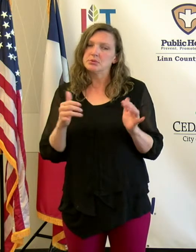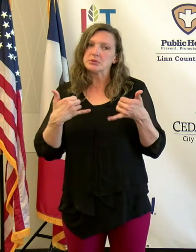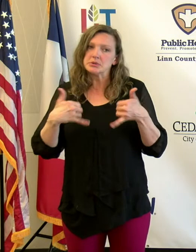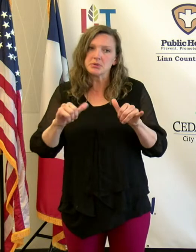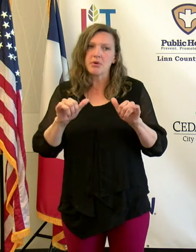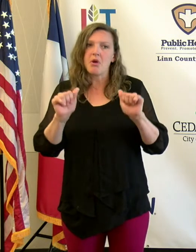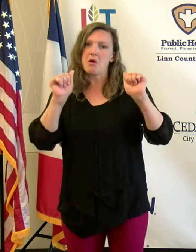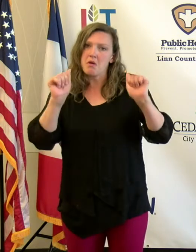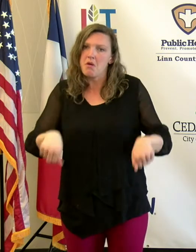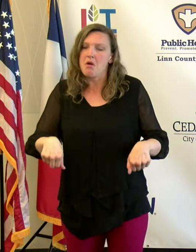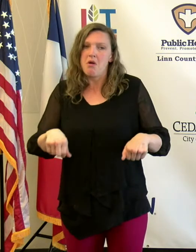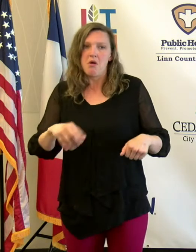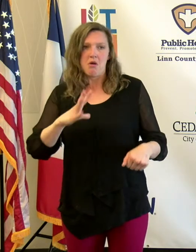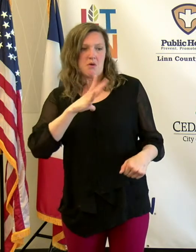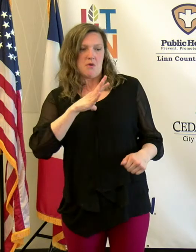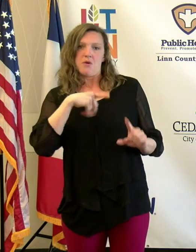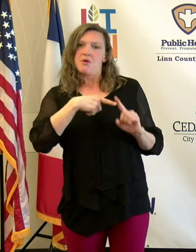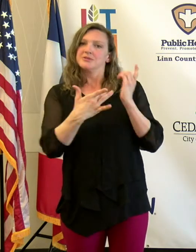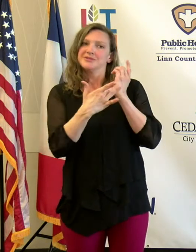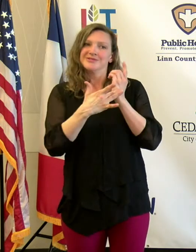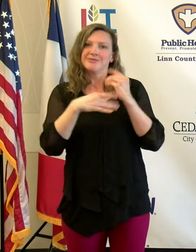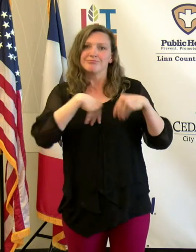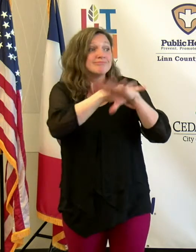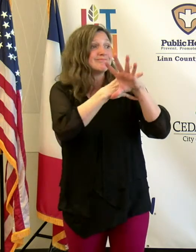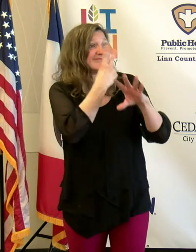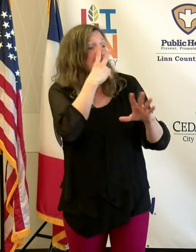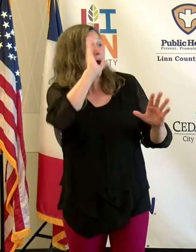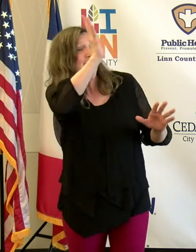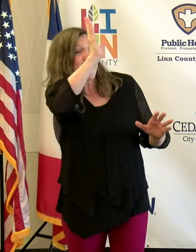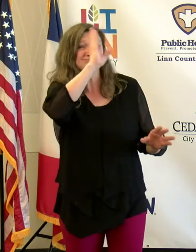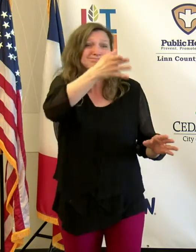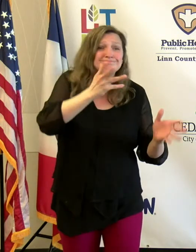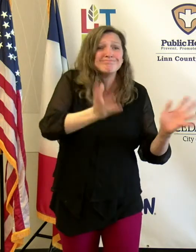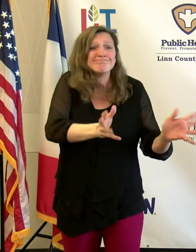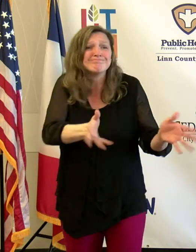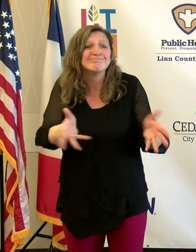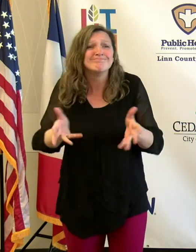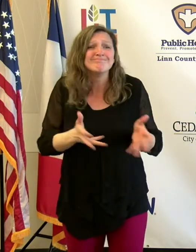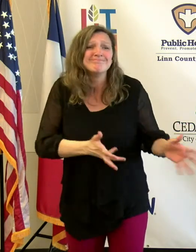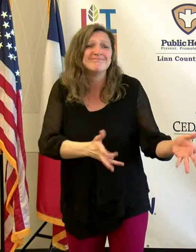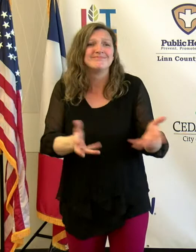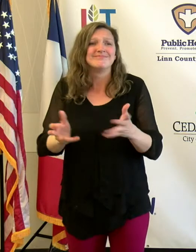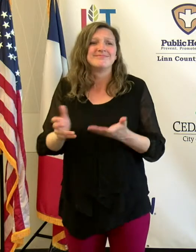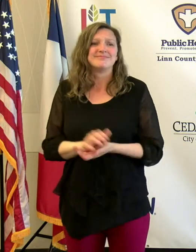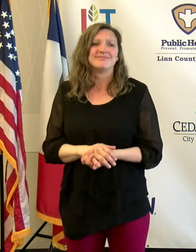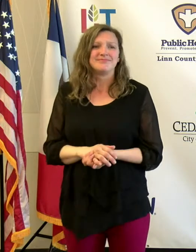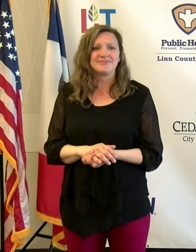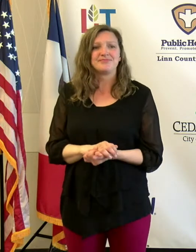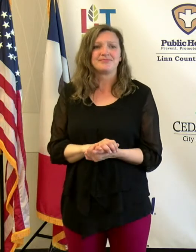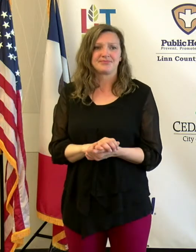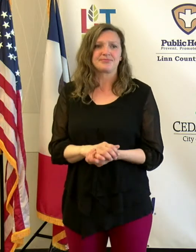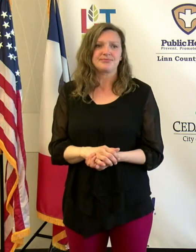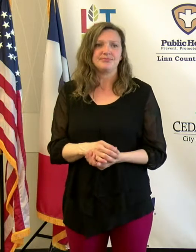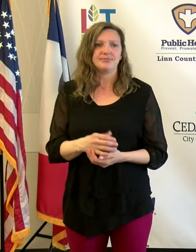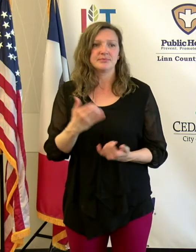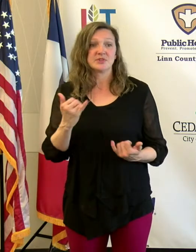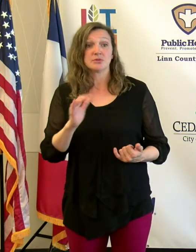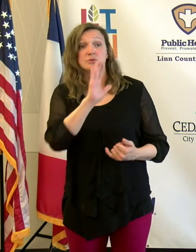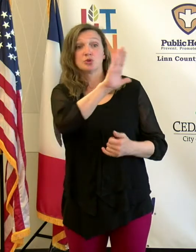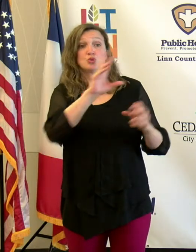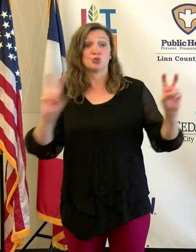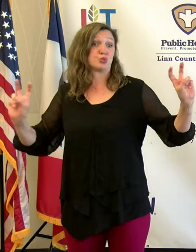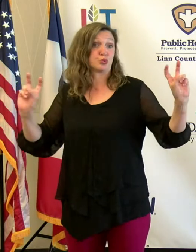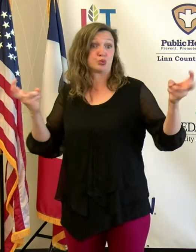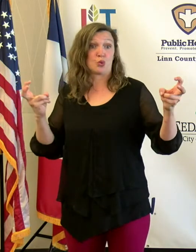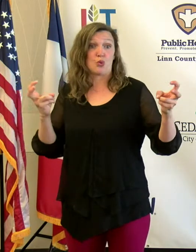others. Per Dr. Shahida Fareed, staying in touch with people feeds the human connection. We